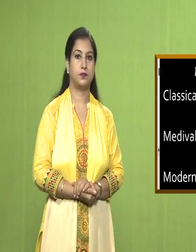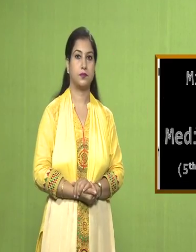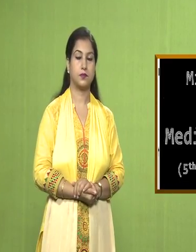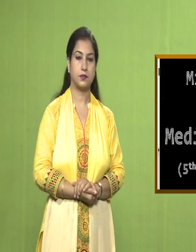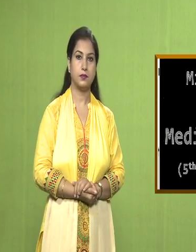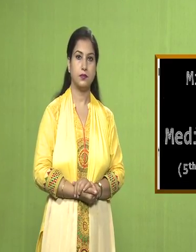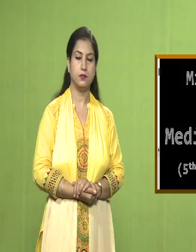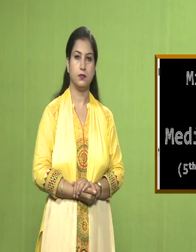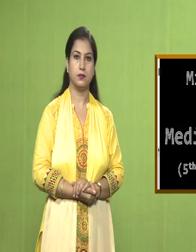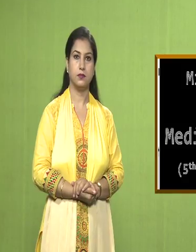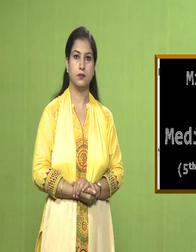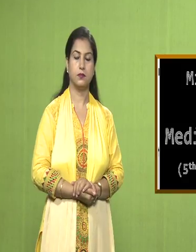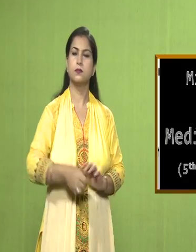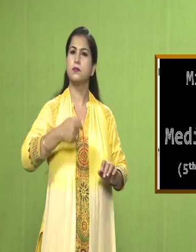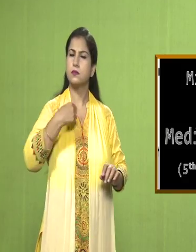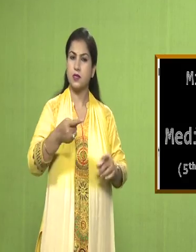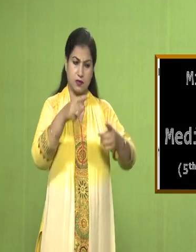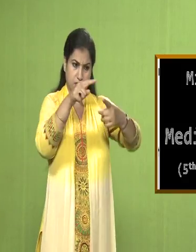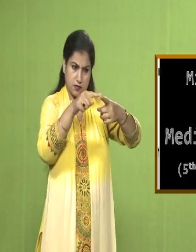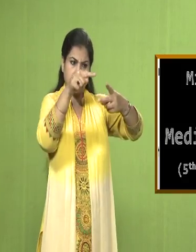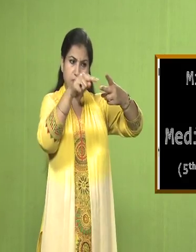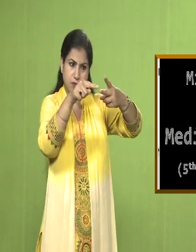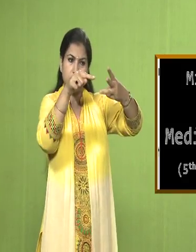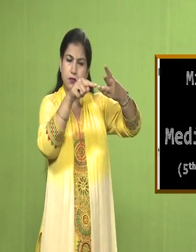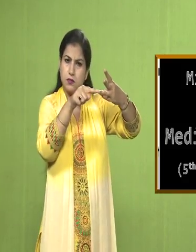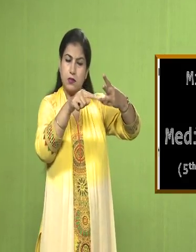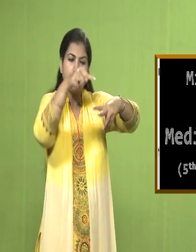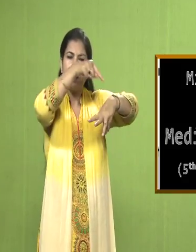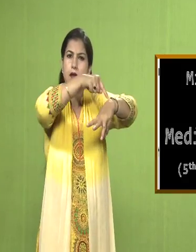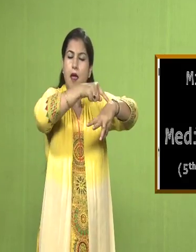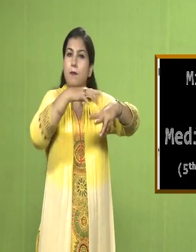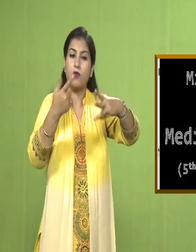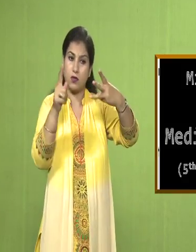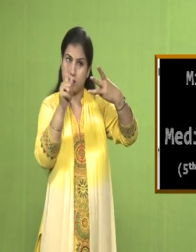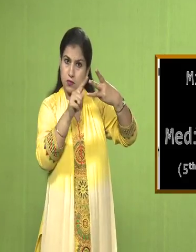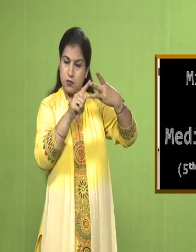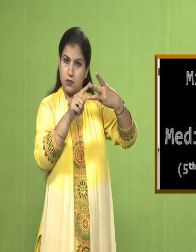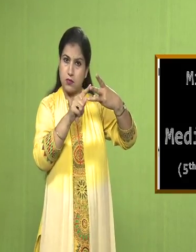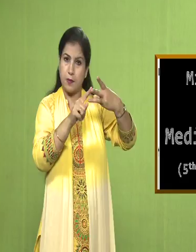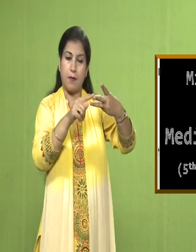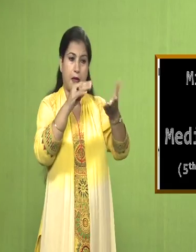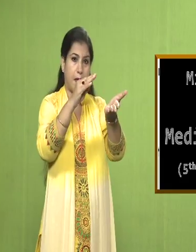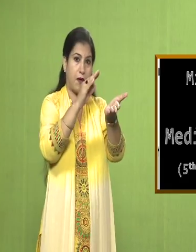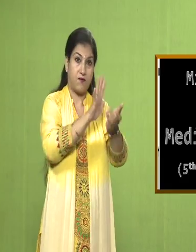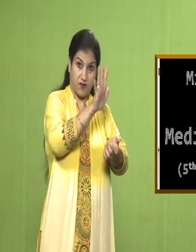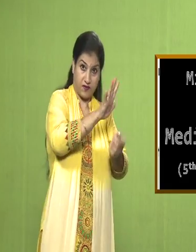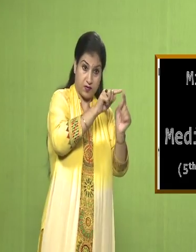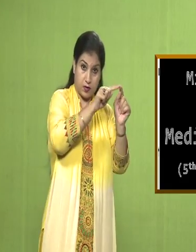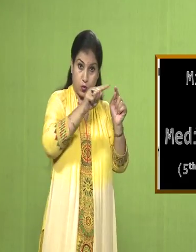We call the time period between 5th to 15th centuries as middle, or we